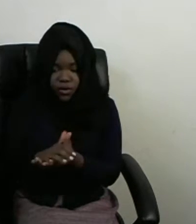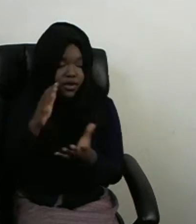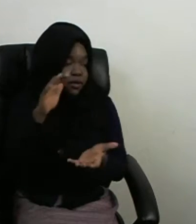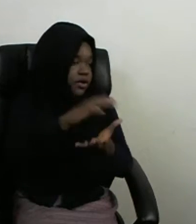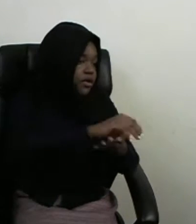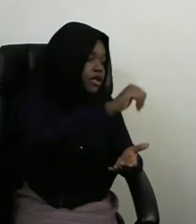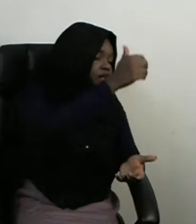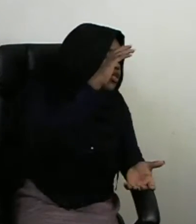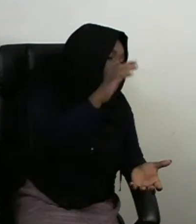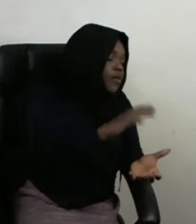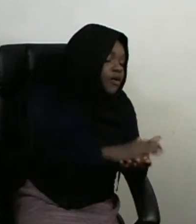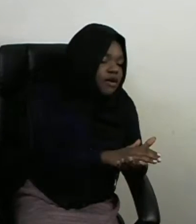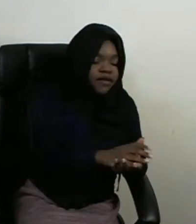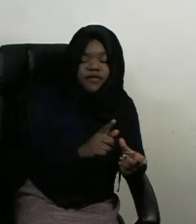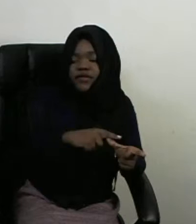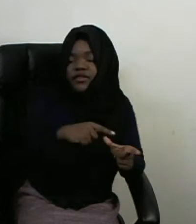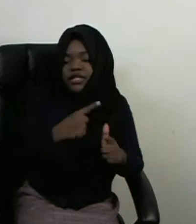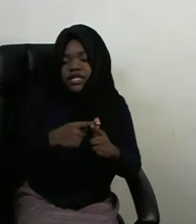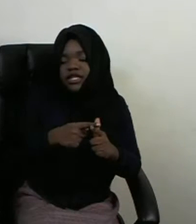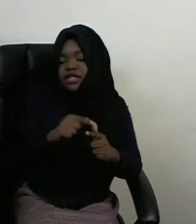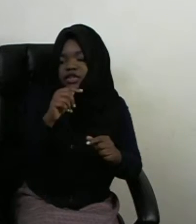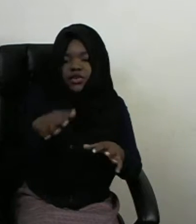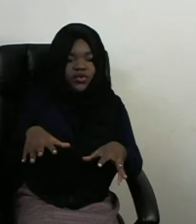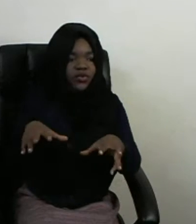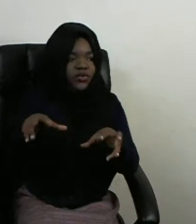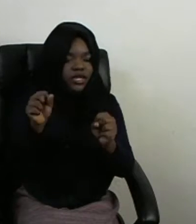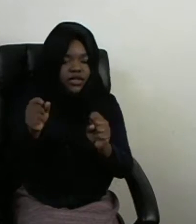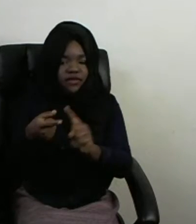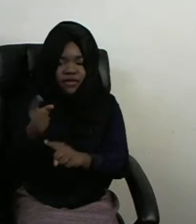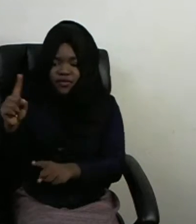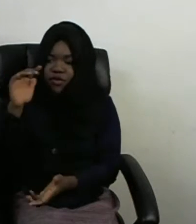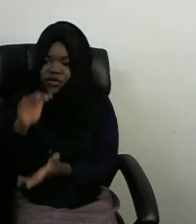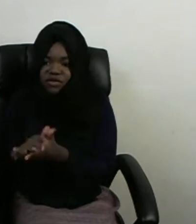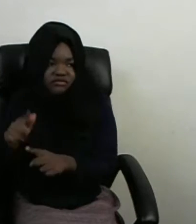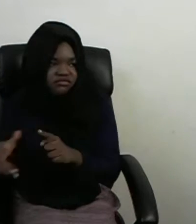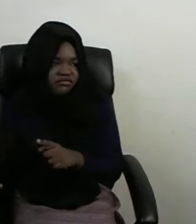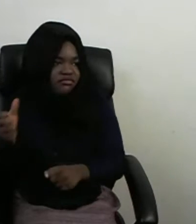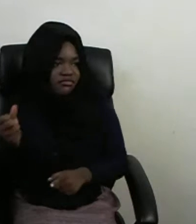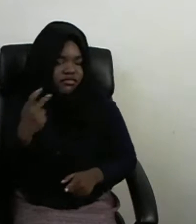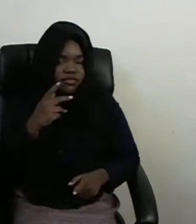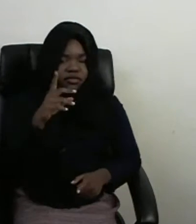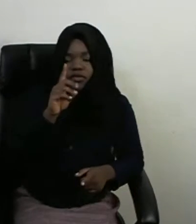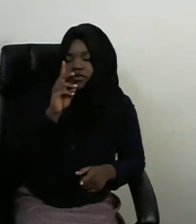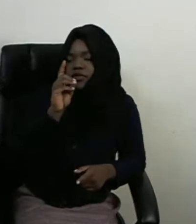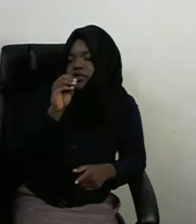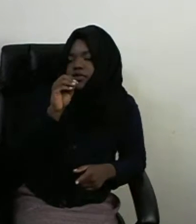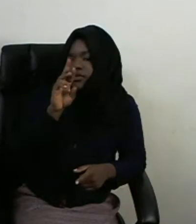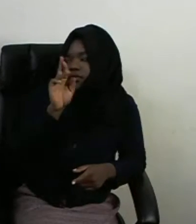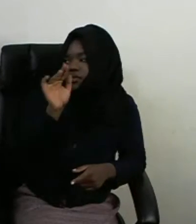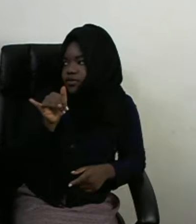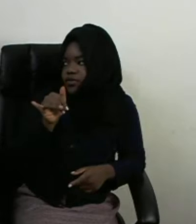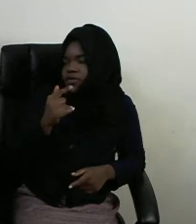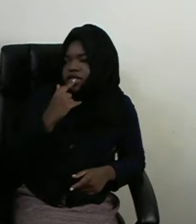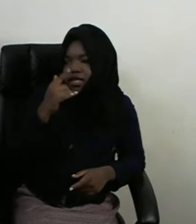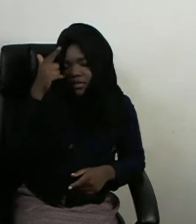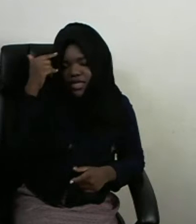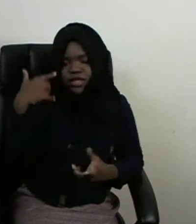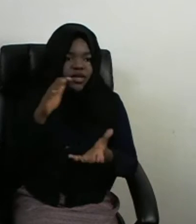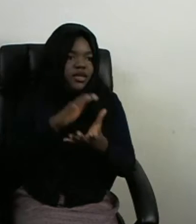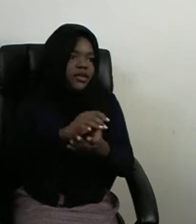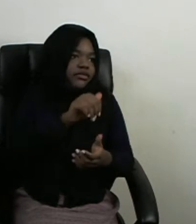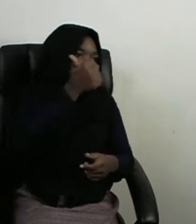marry another wife, then don't take from your first wife the dower that you gave her and say, because I want